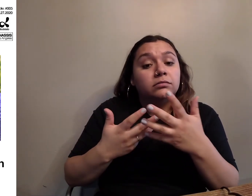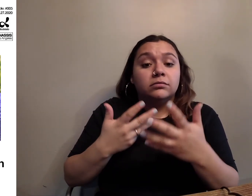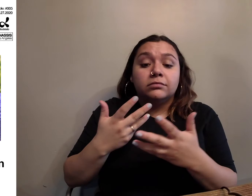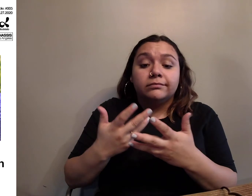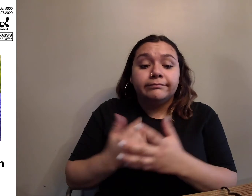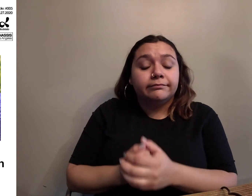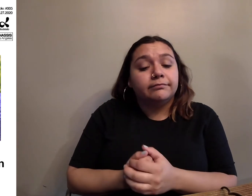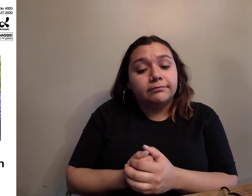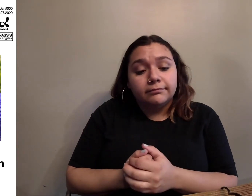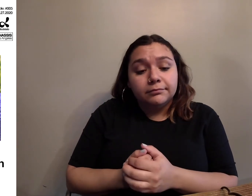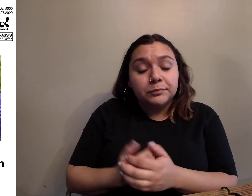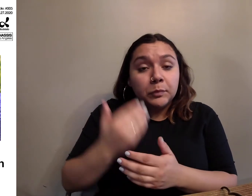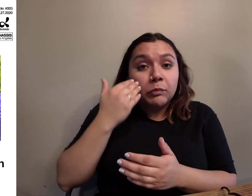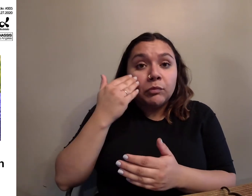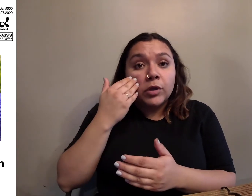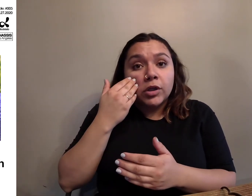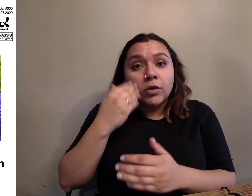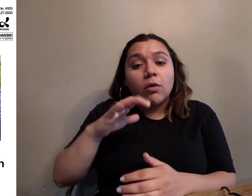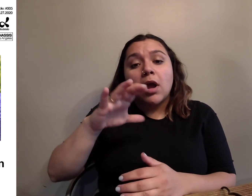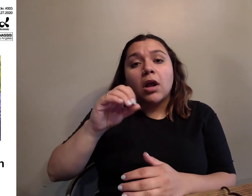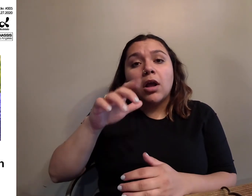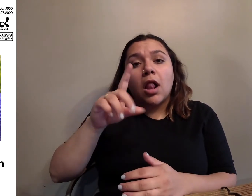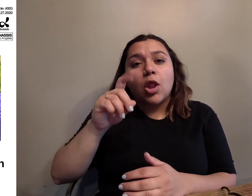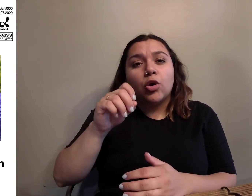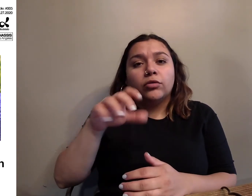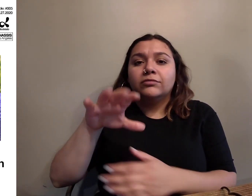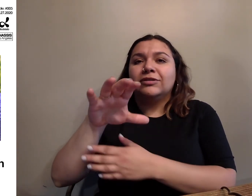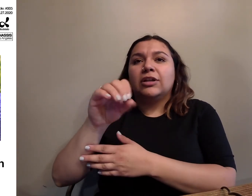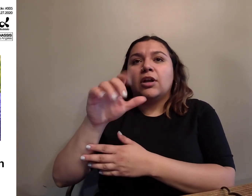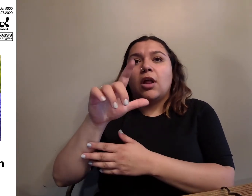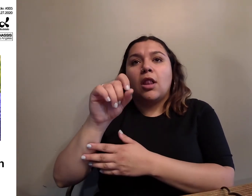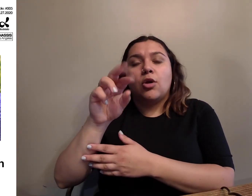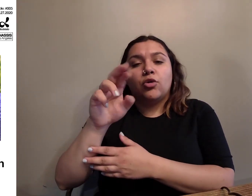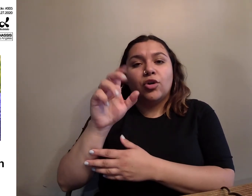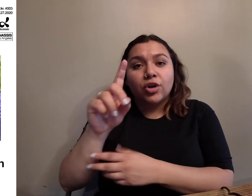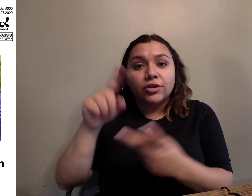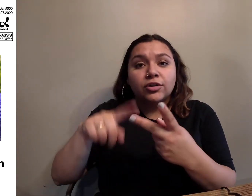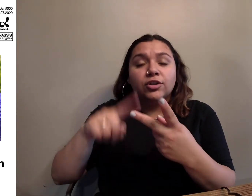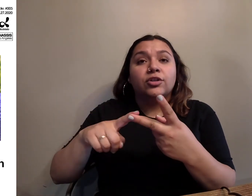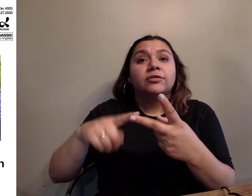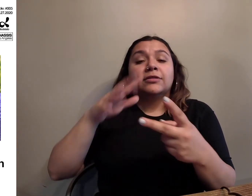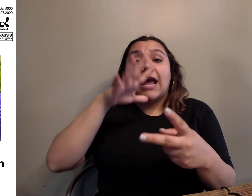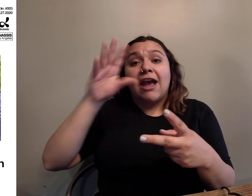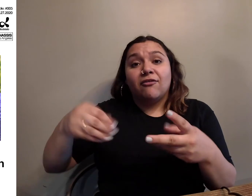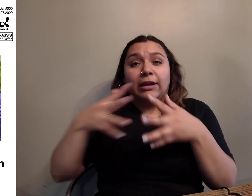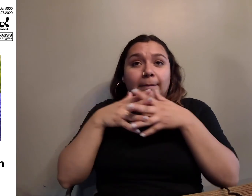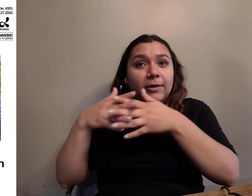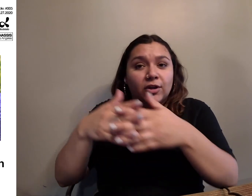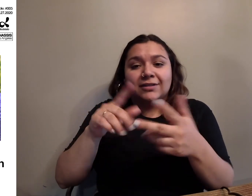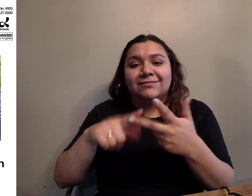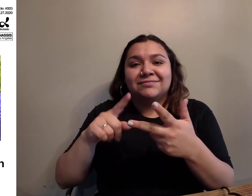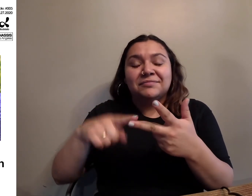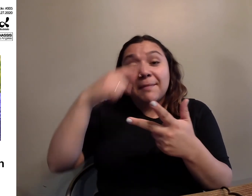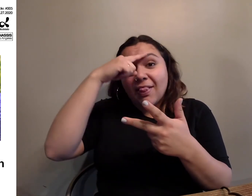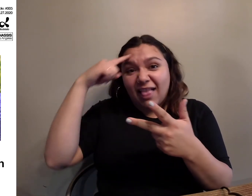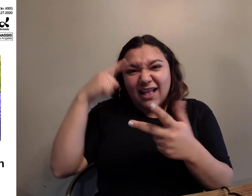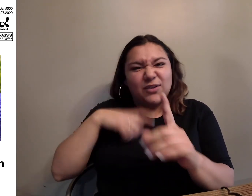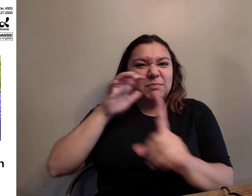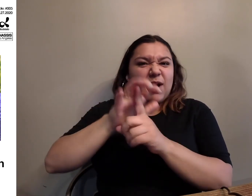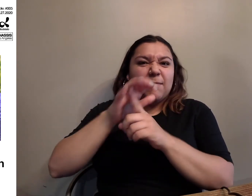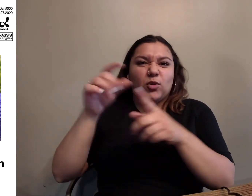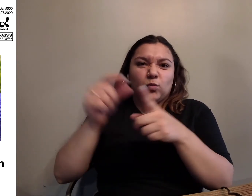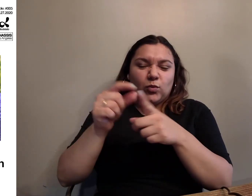being colored and Afro-American and black to African American. That was the popular term then.